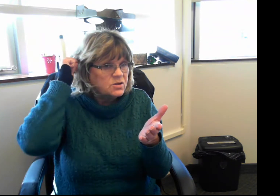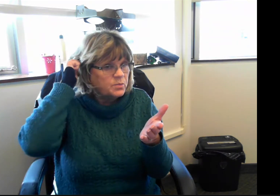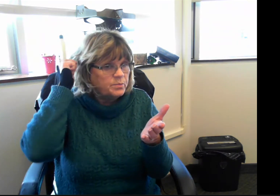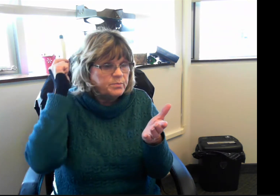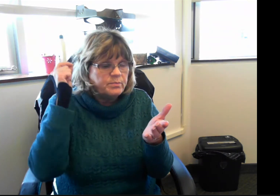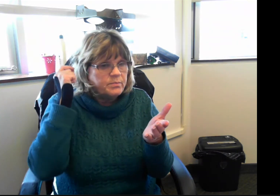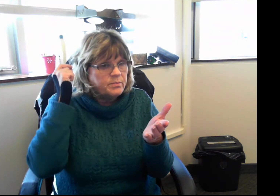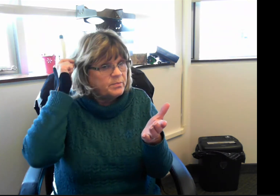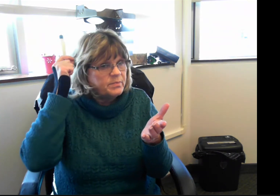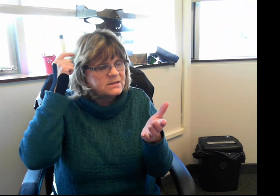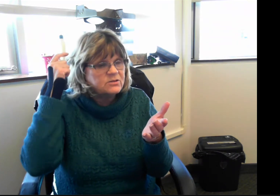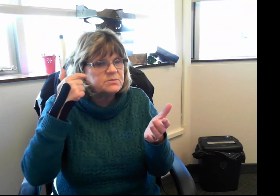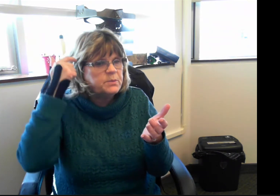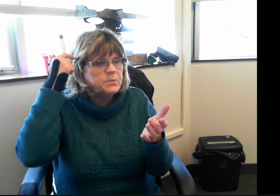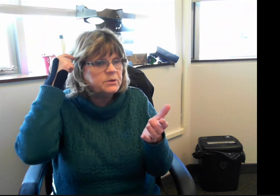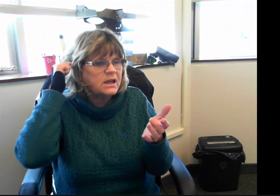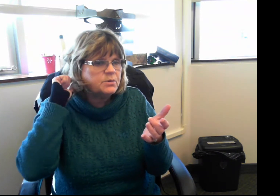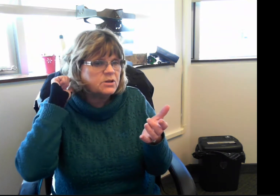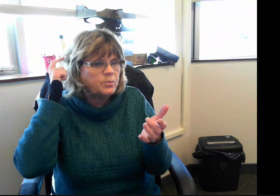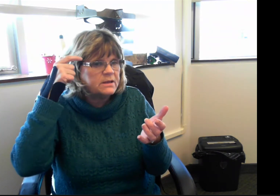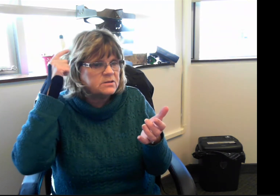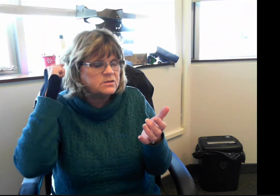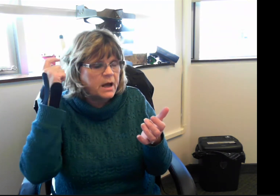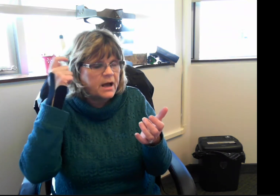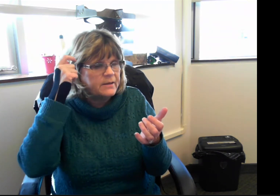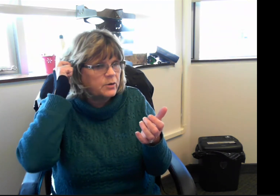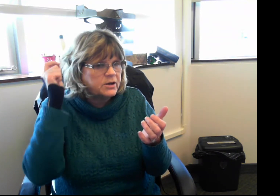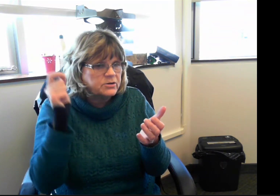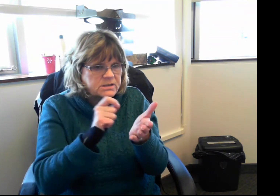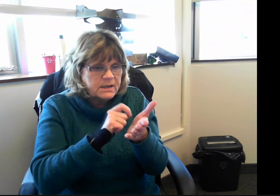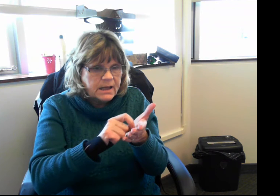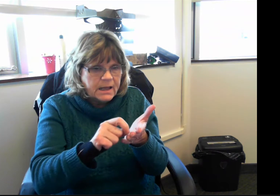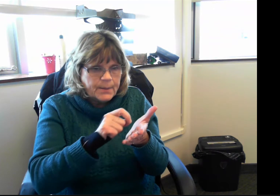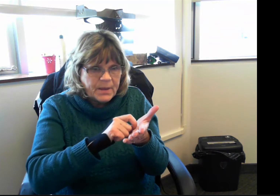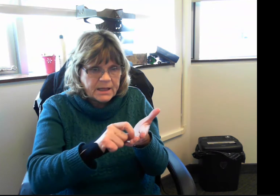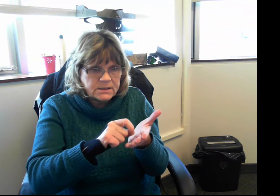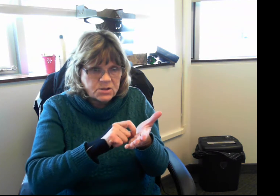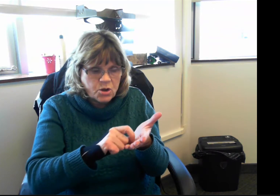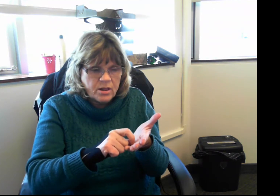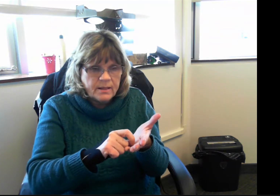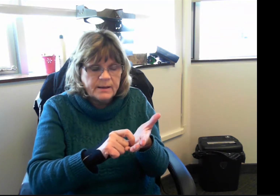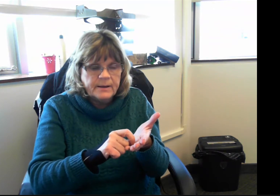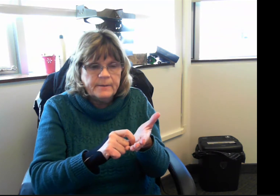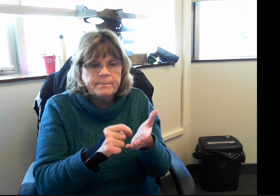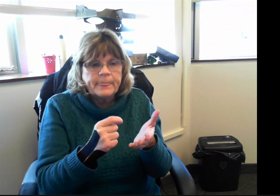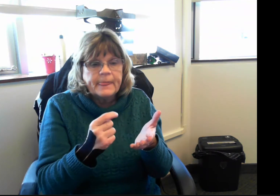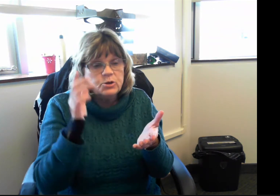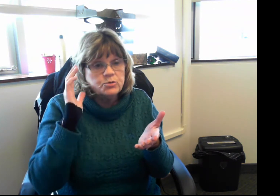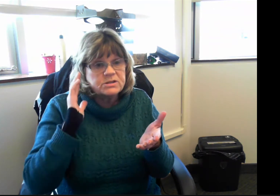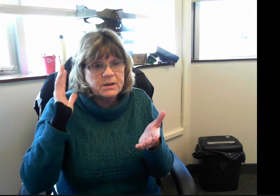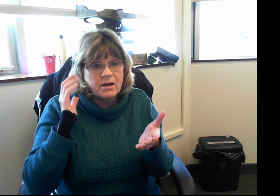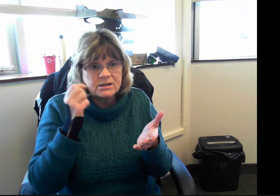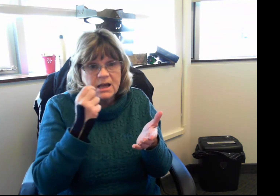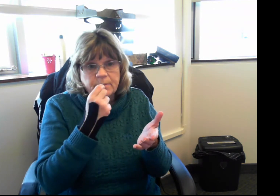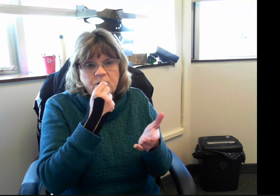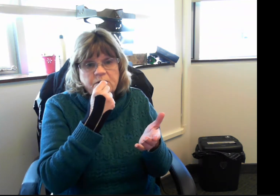So pencil, because people tend to put their pencils behind their ears. Pencil. Used to be a long time ago for